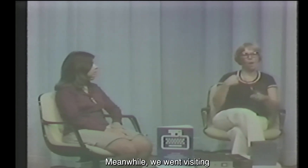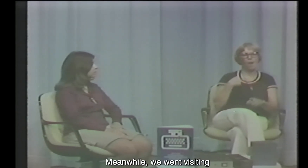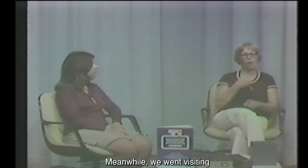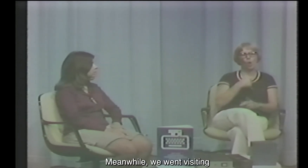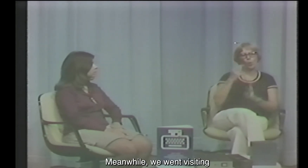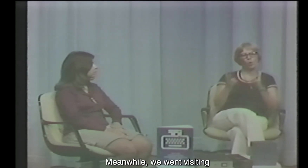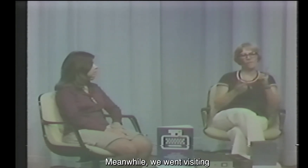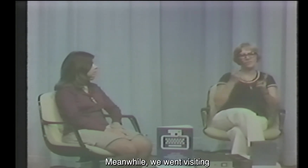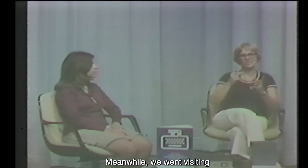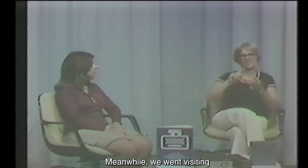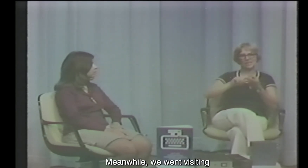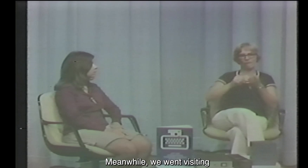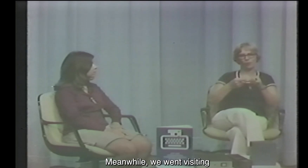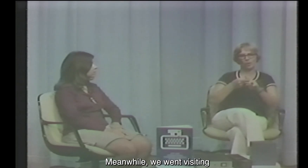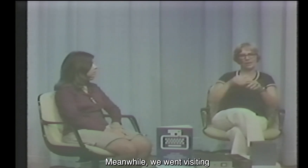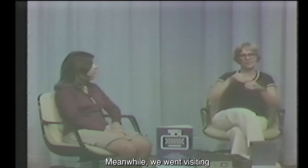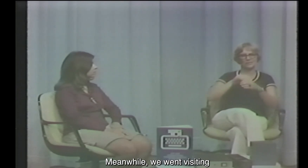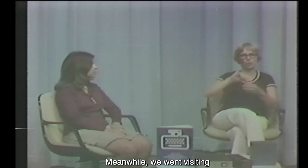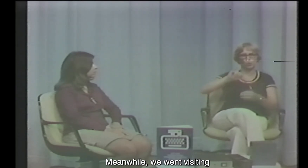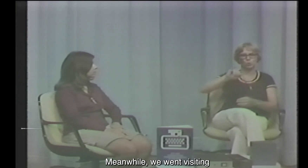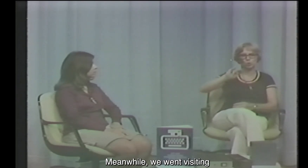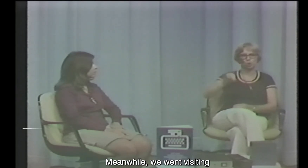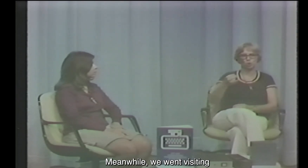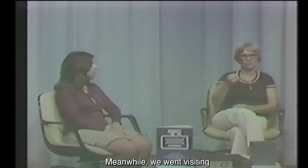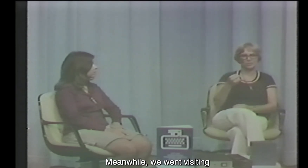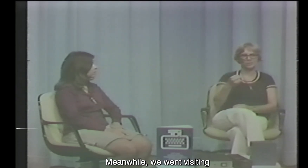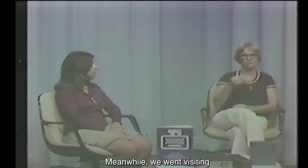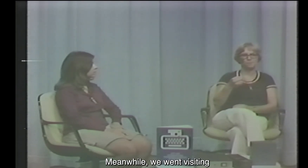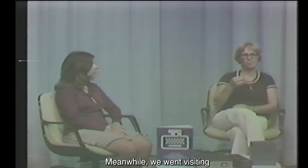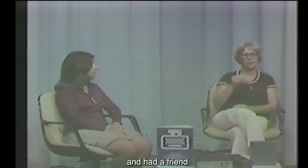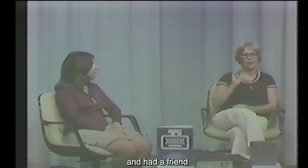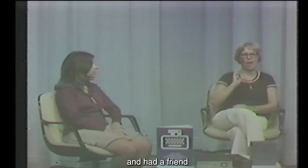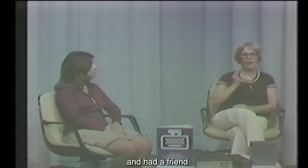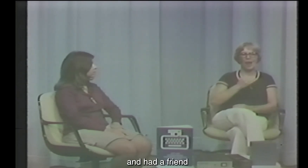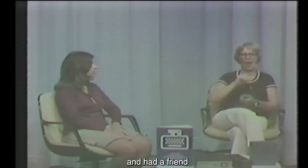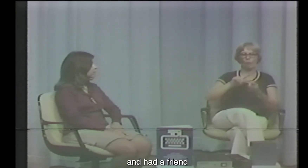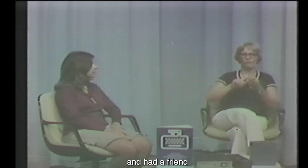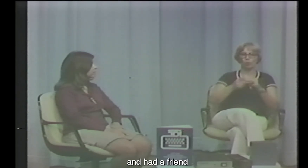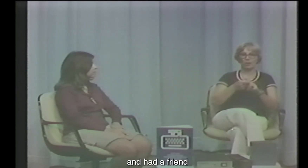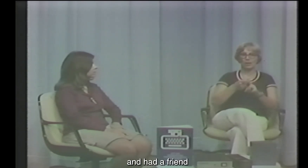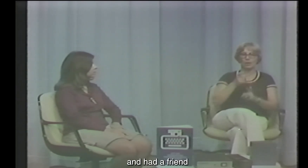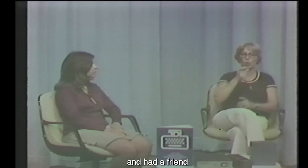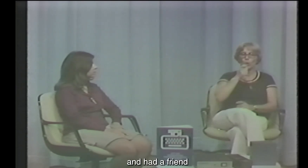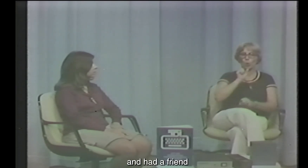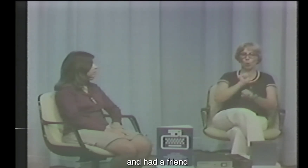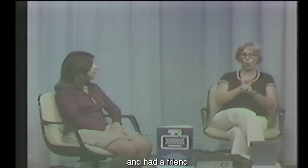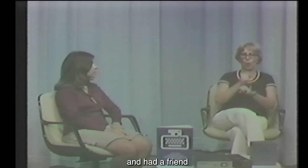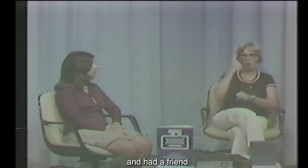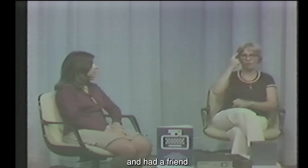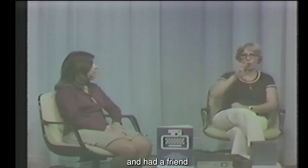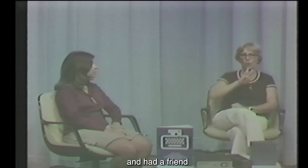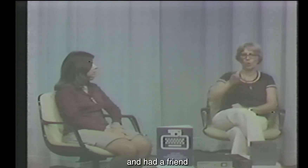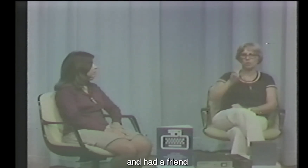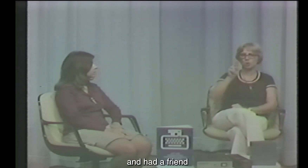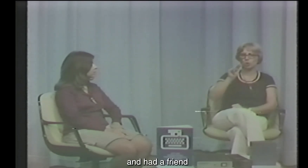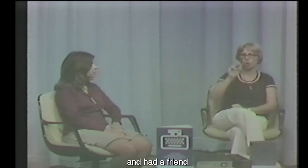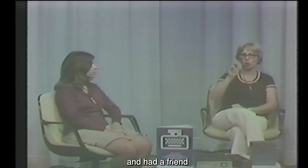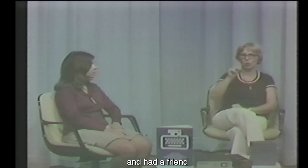Meanwhile, we were visiting friends in New Jersey, and our friend who worked for Western